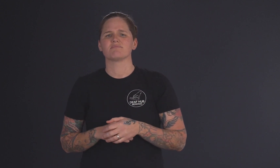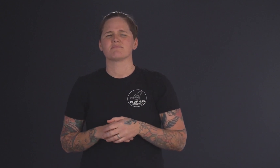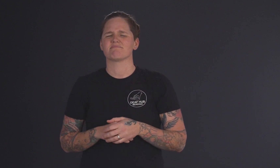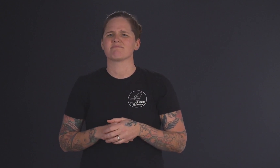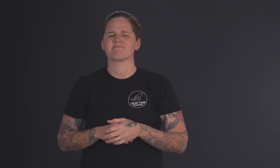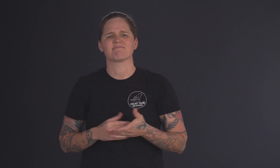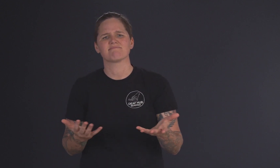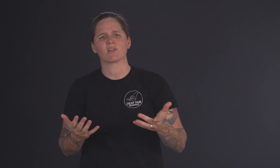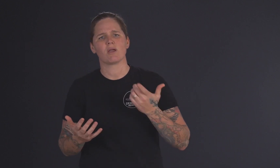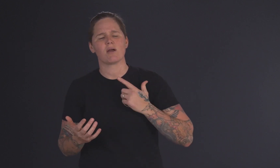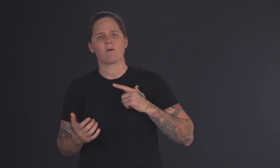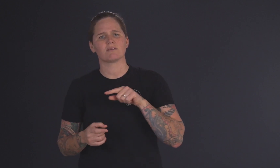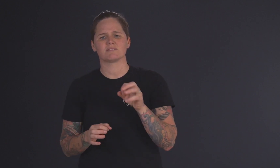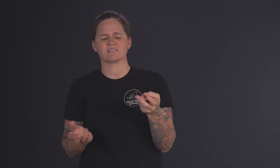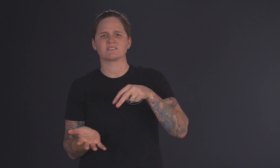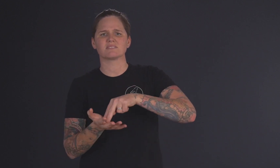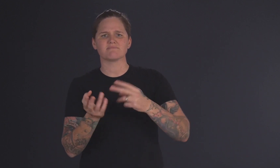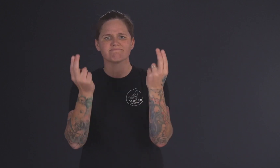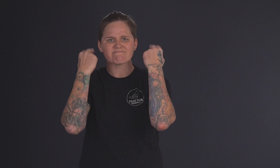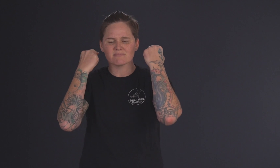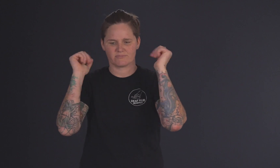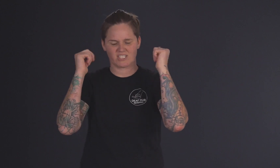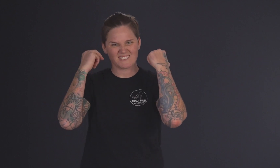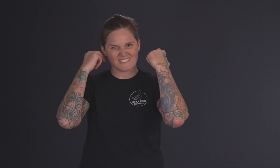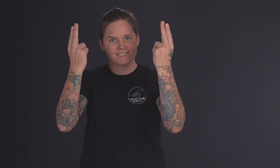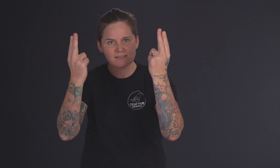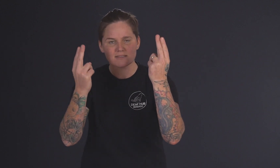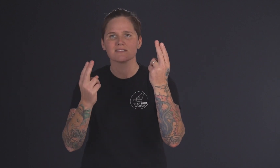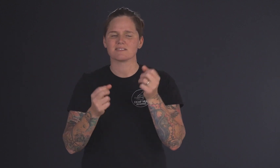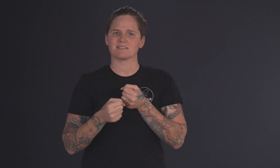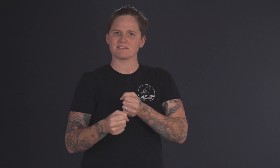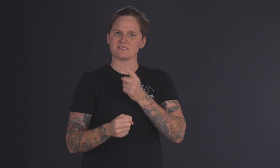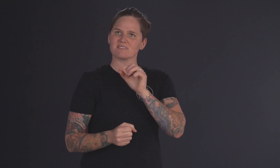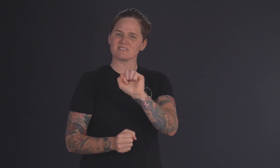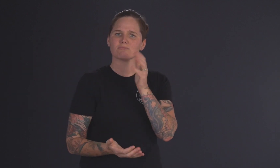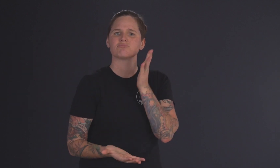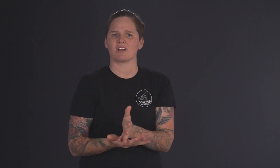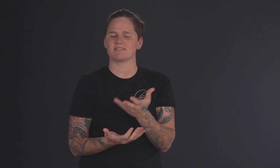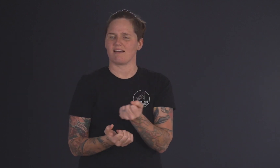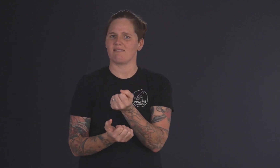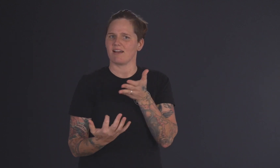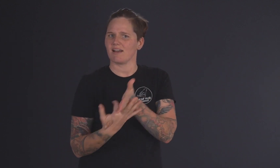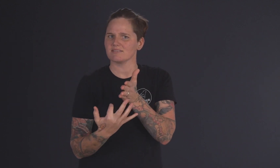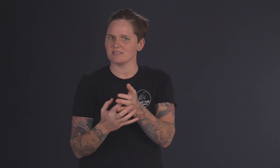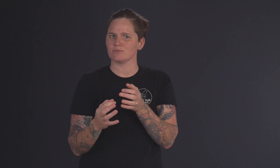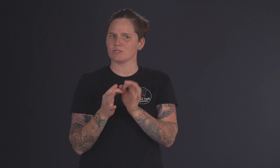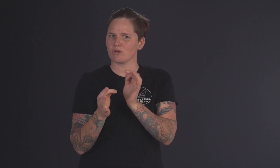It's time that our community says enough is enough. We have the right to access interpreters and the right to access